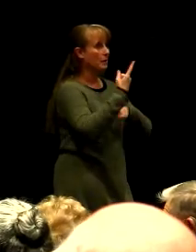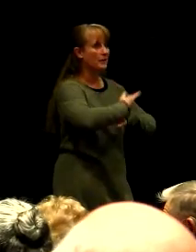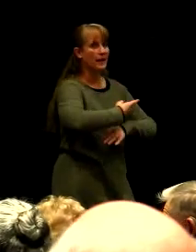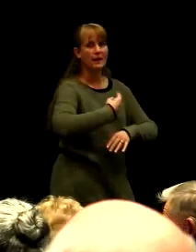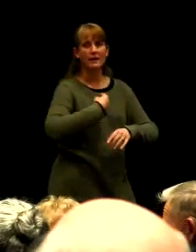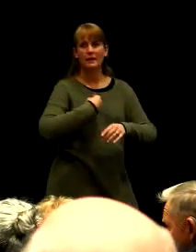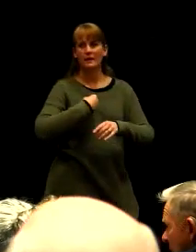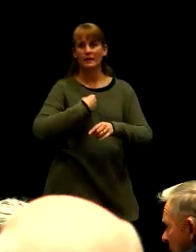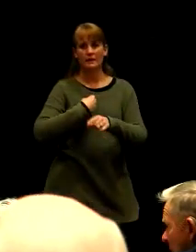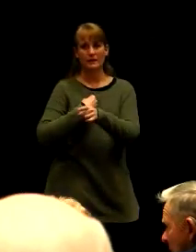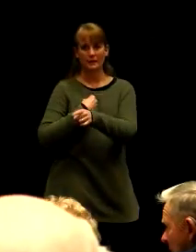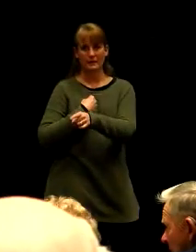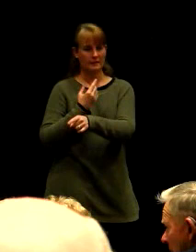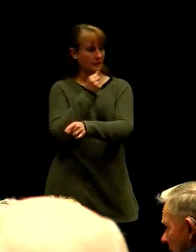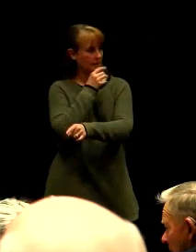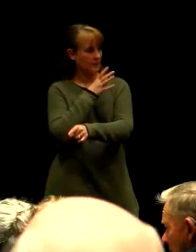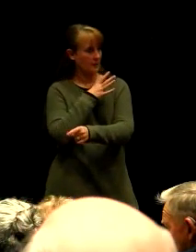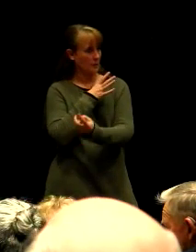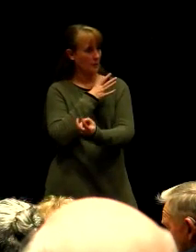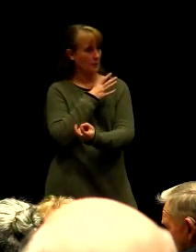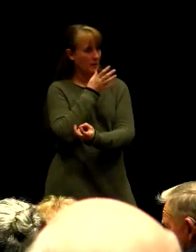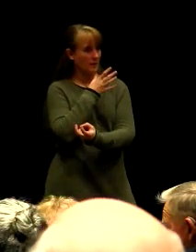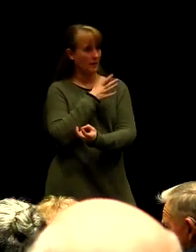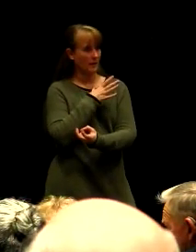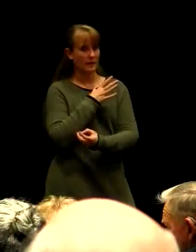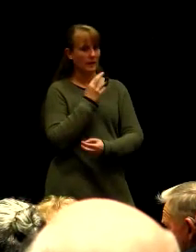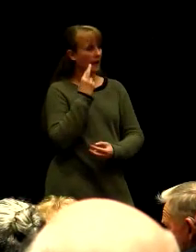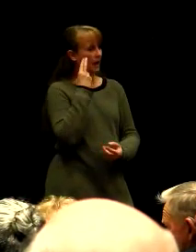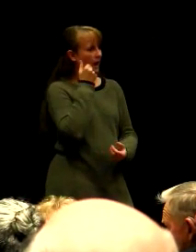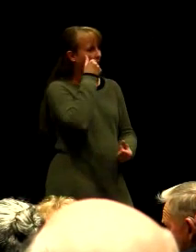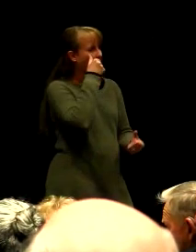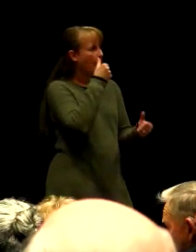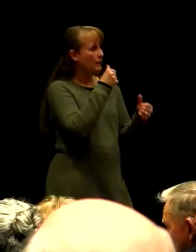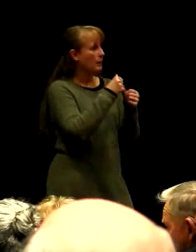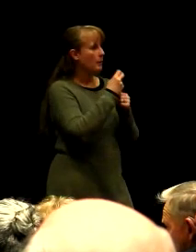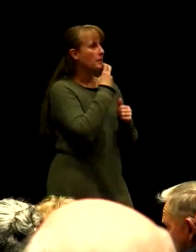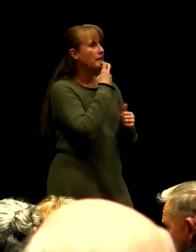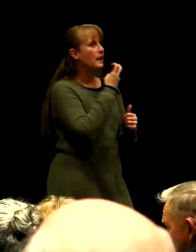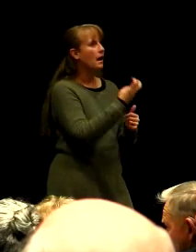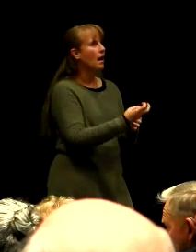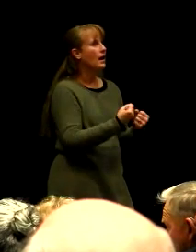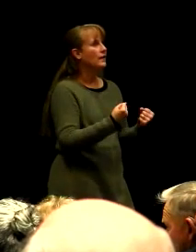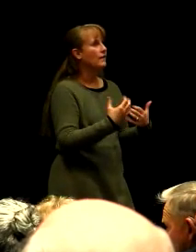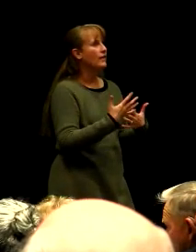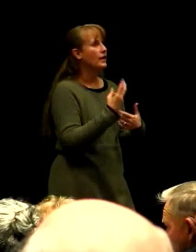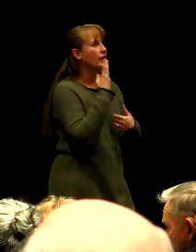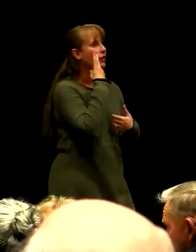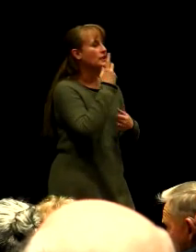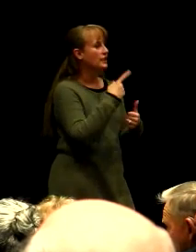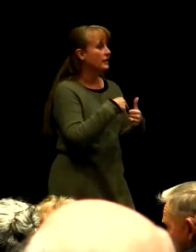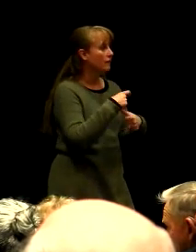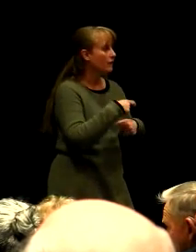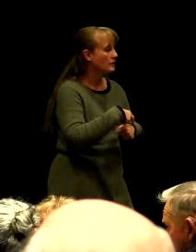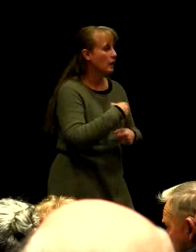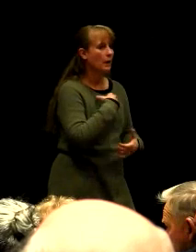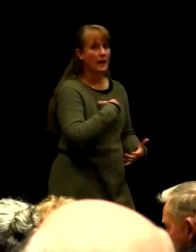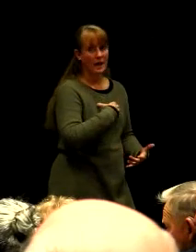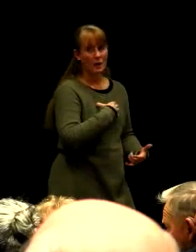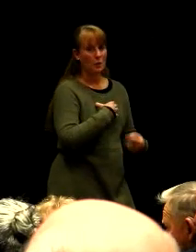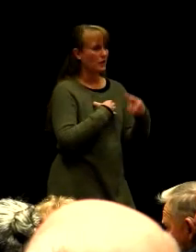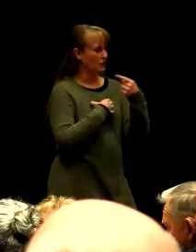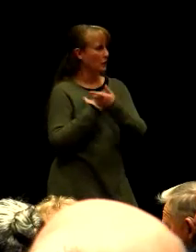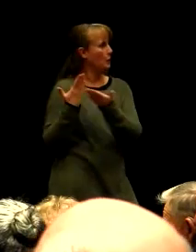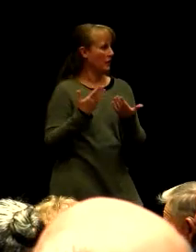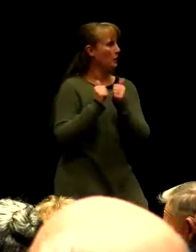I was wondering, I remember the awe and the fear of watching the movie the first time, and I wish I had you